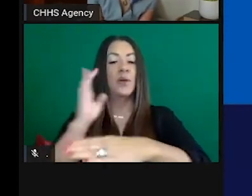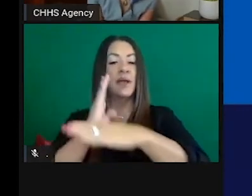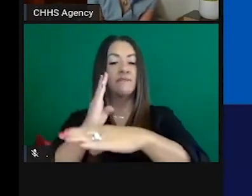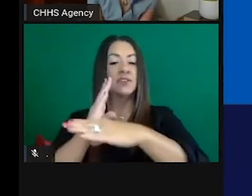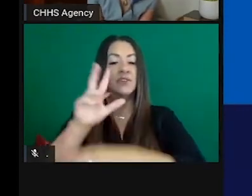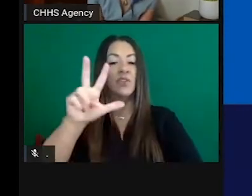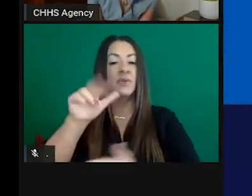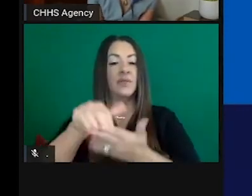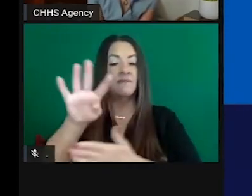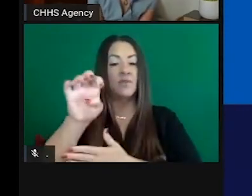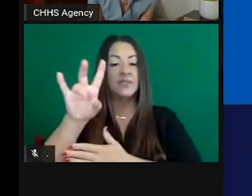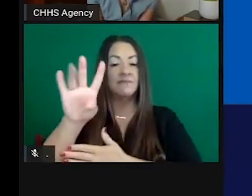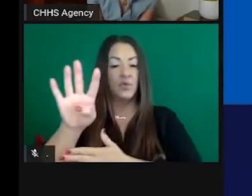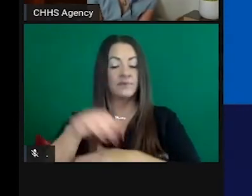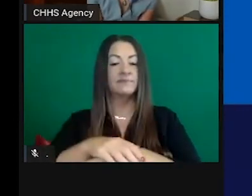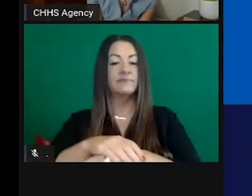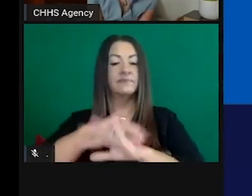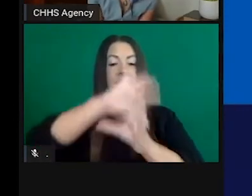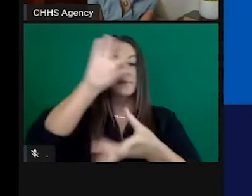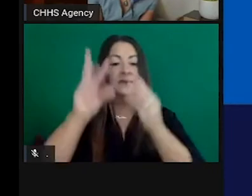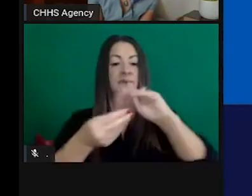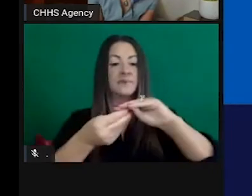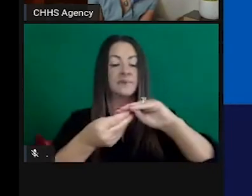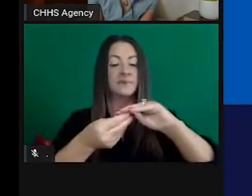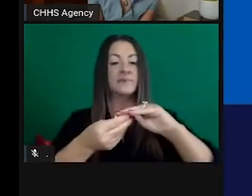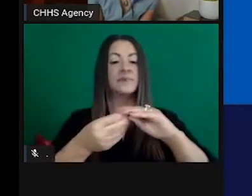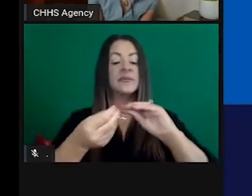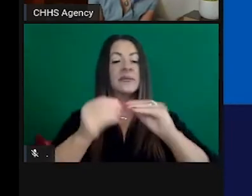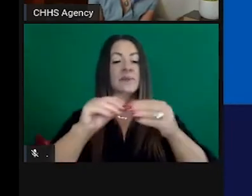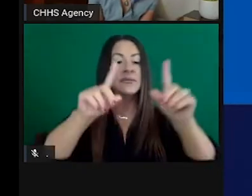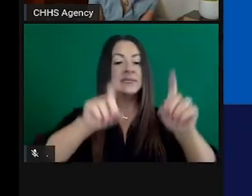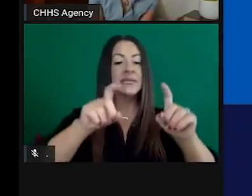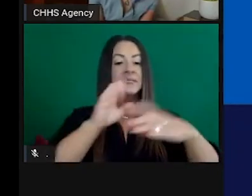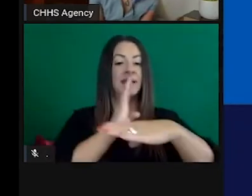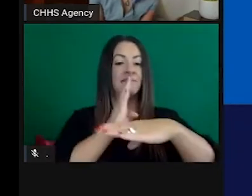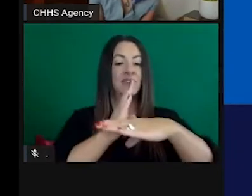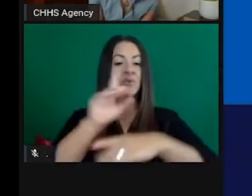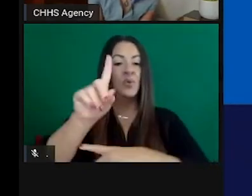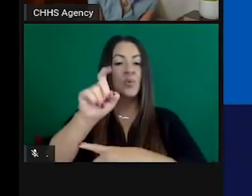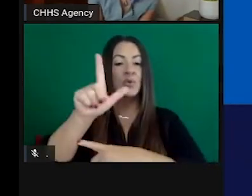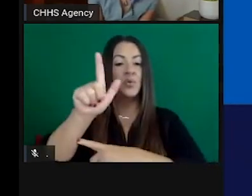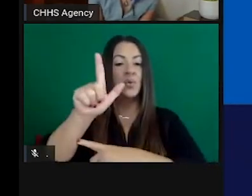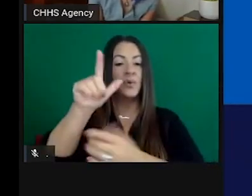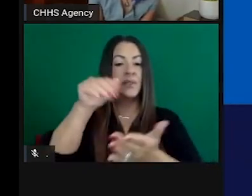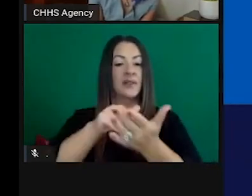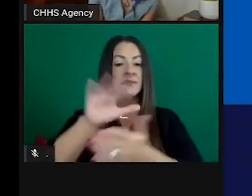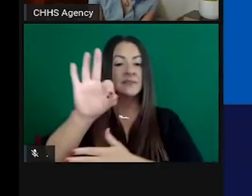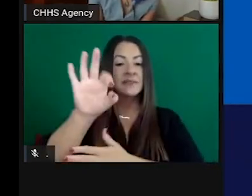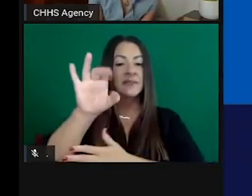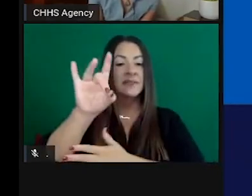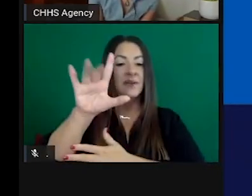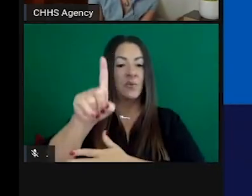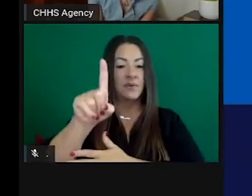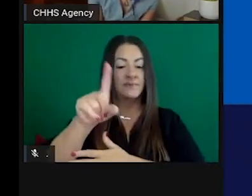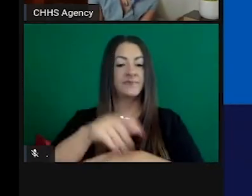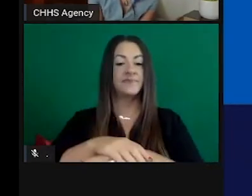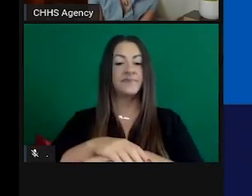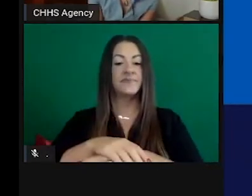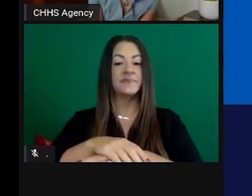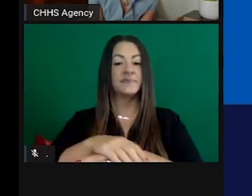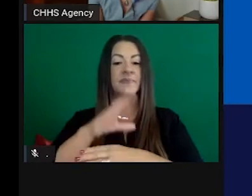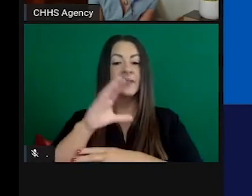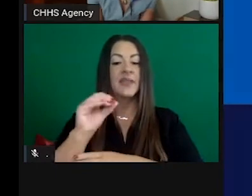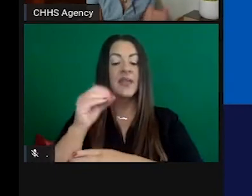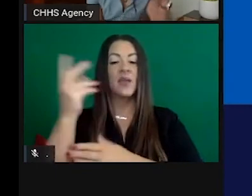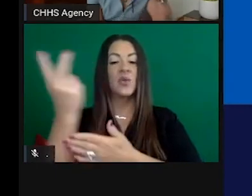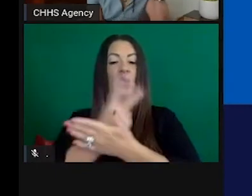3,474. And the total number of tests average is 121,981, and our 14-day